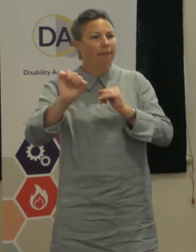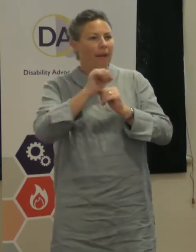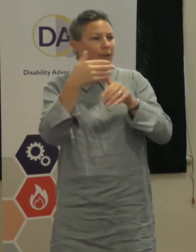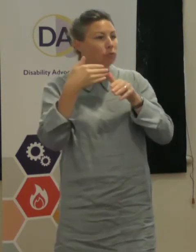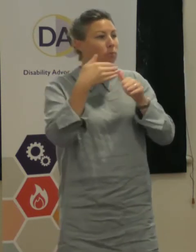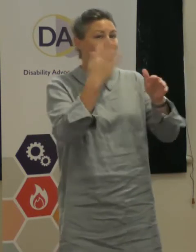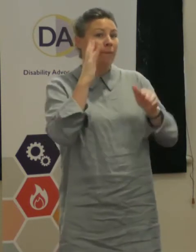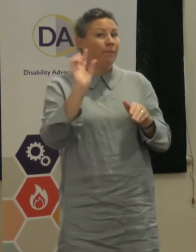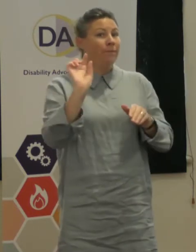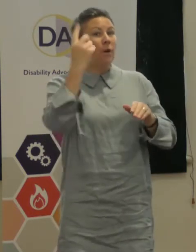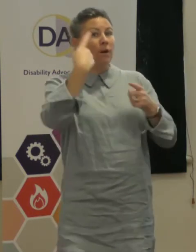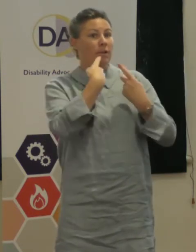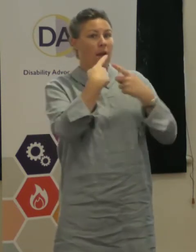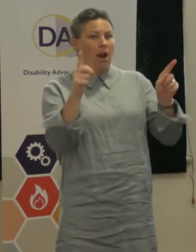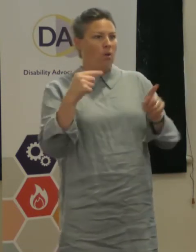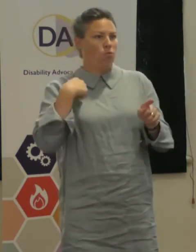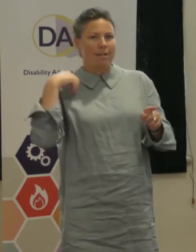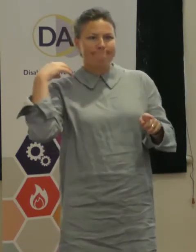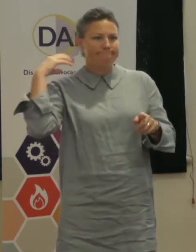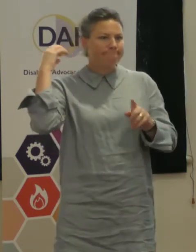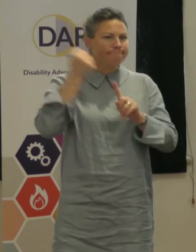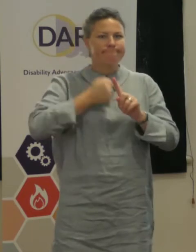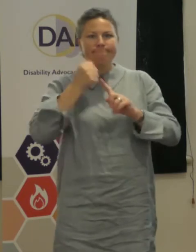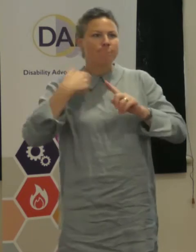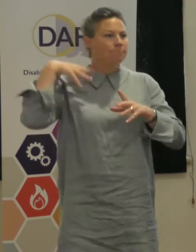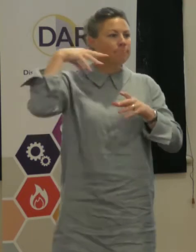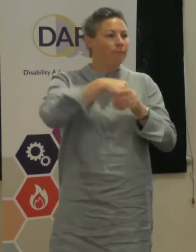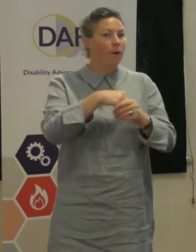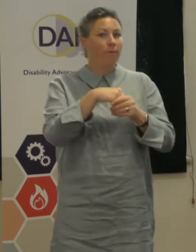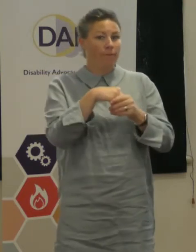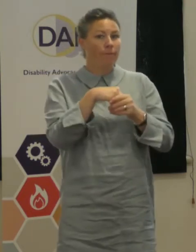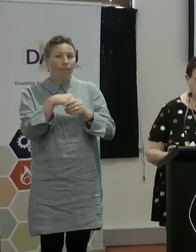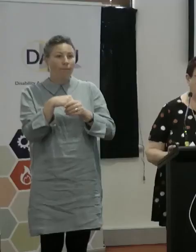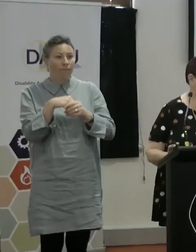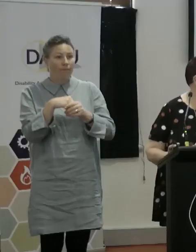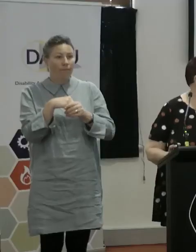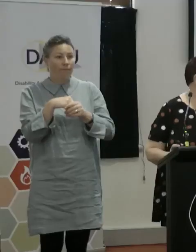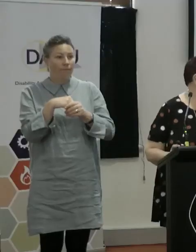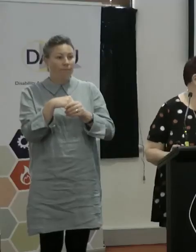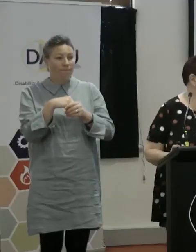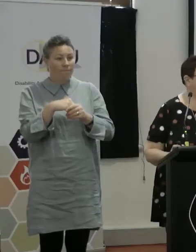first announced, we became an active participant in that 3-year